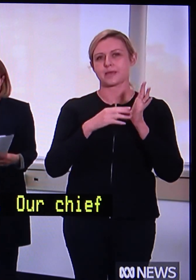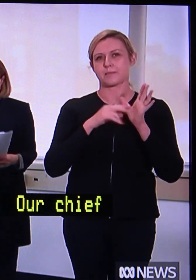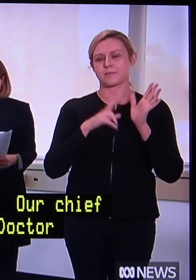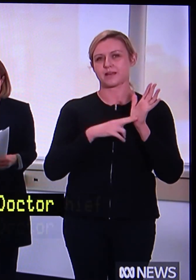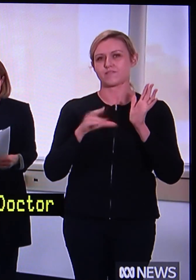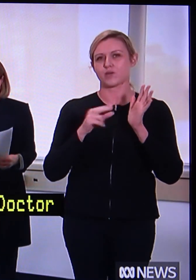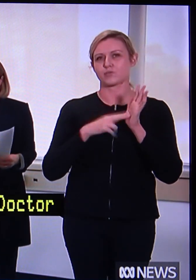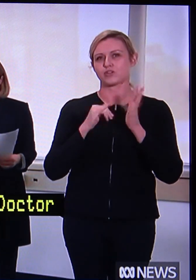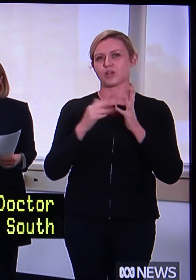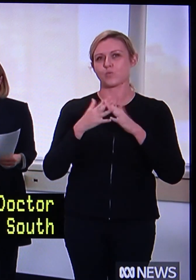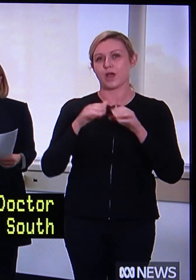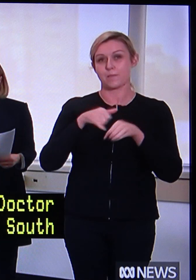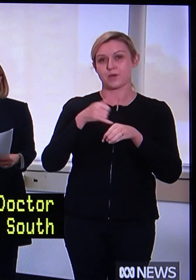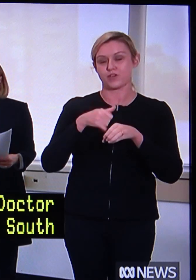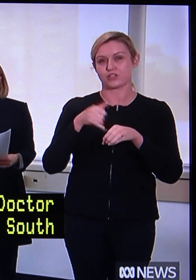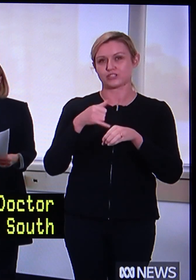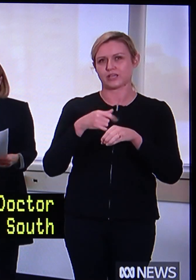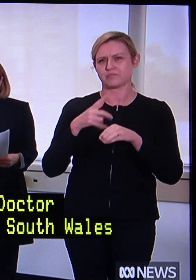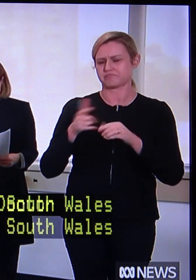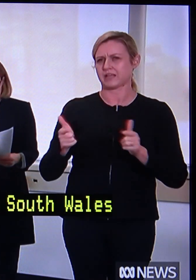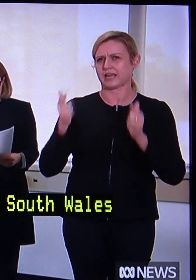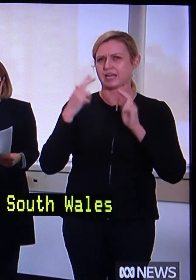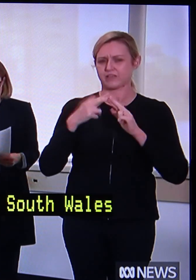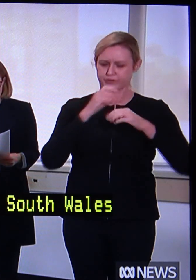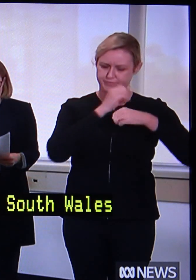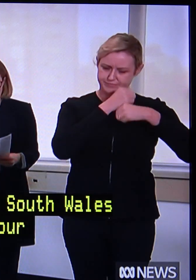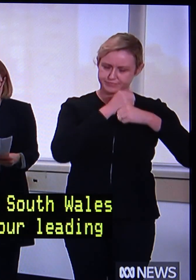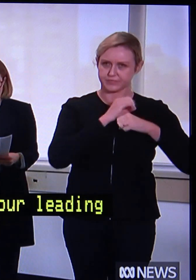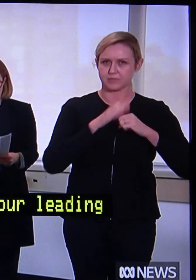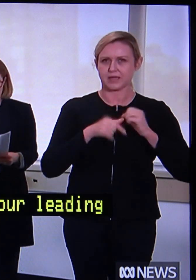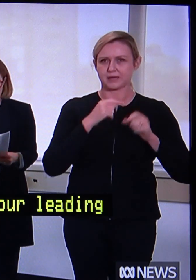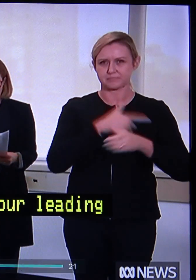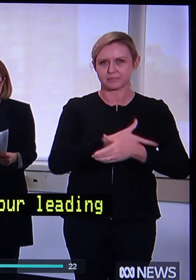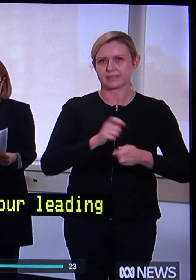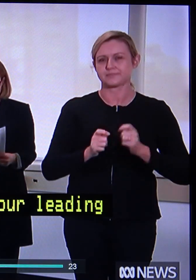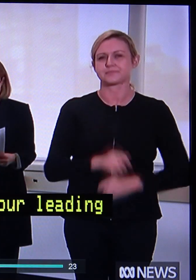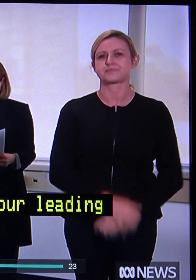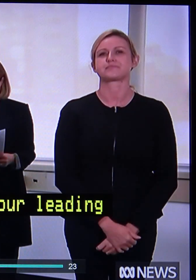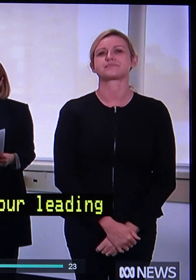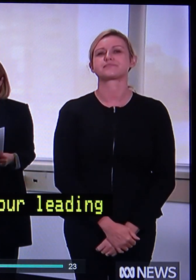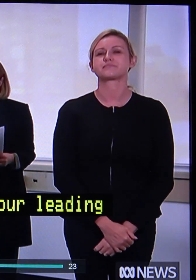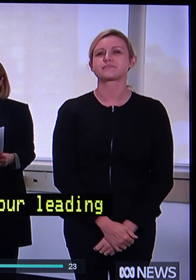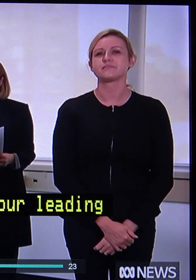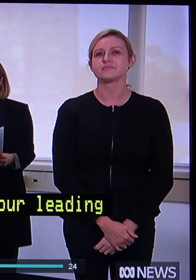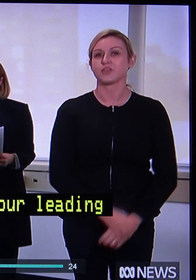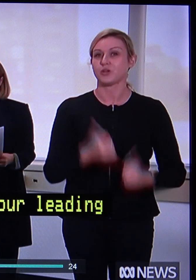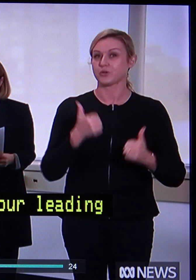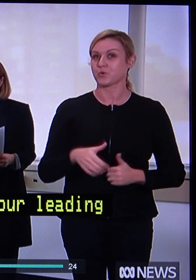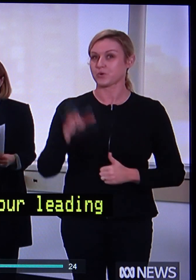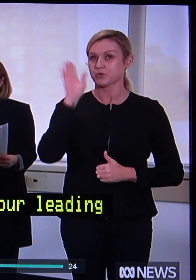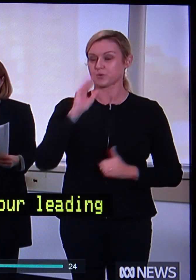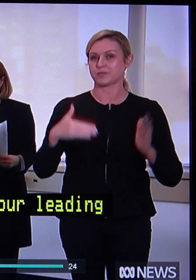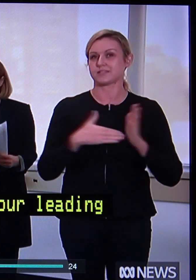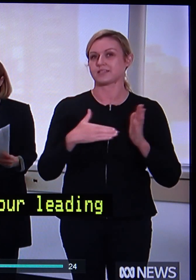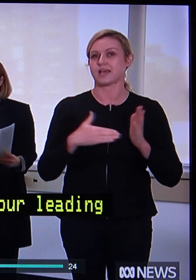leading microbiologists. Well, we have good news today in the sense that